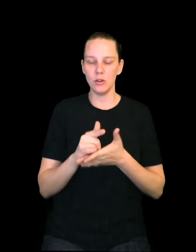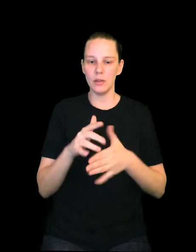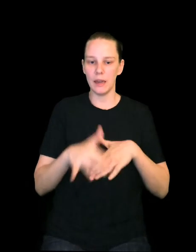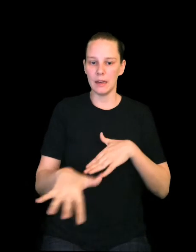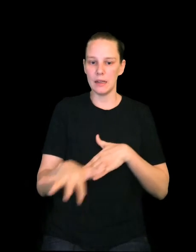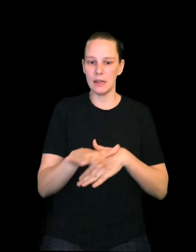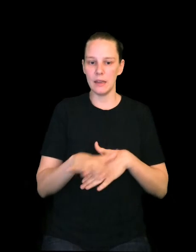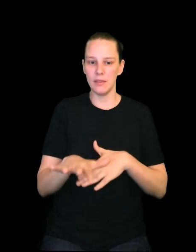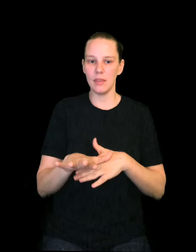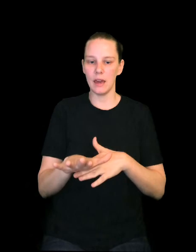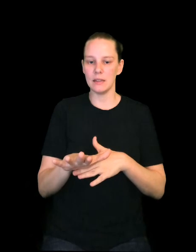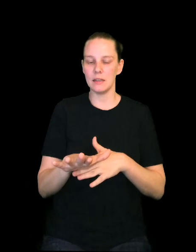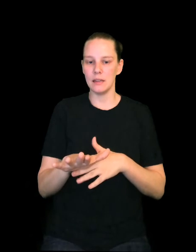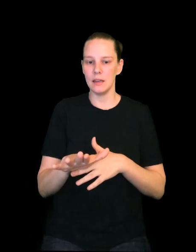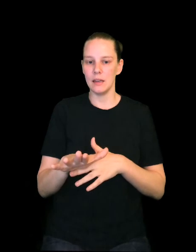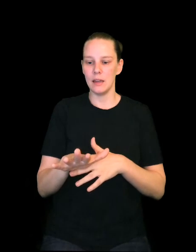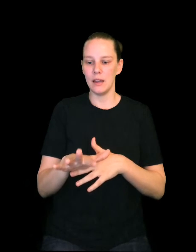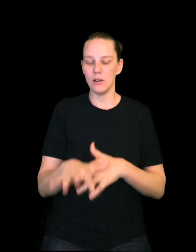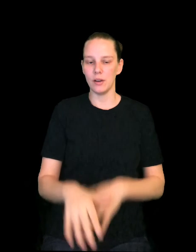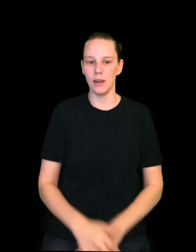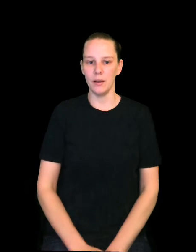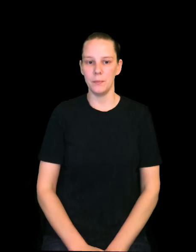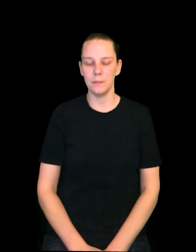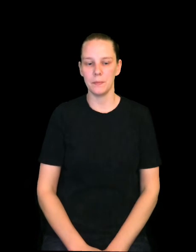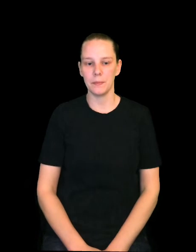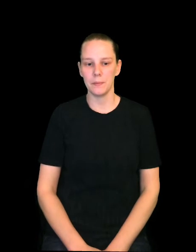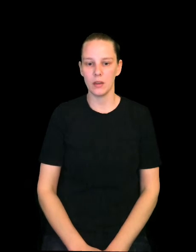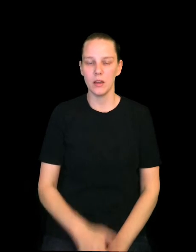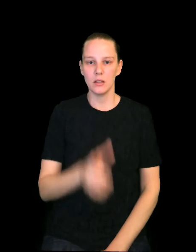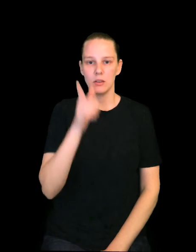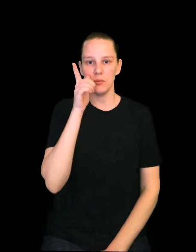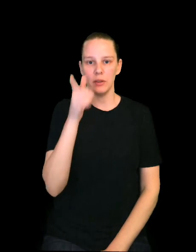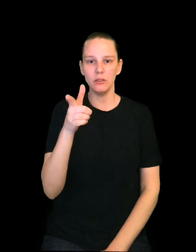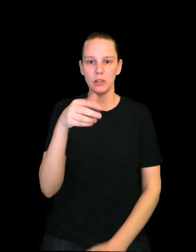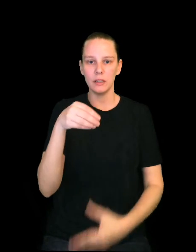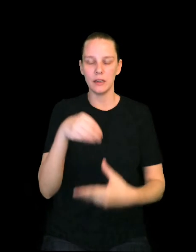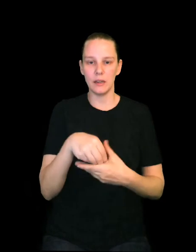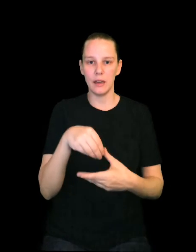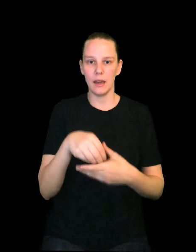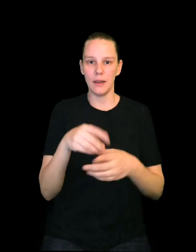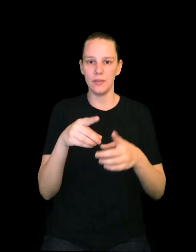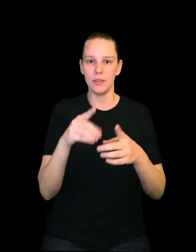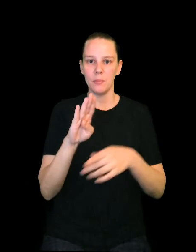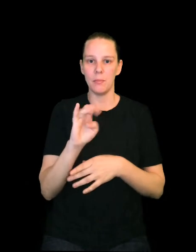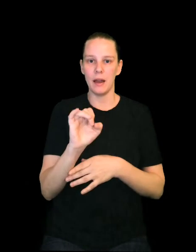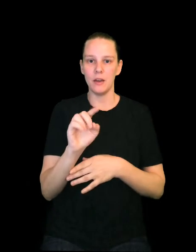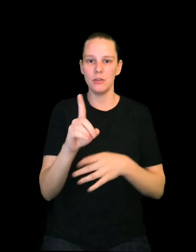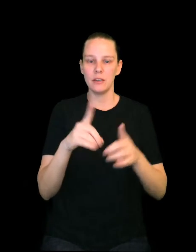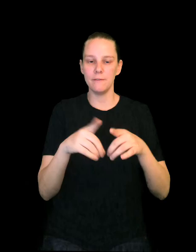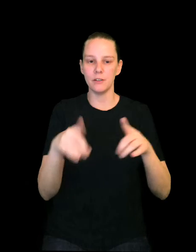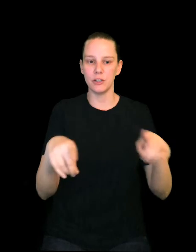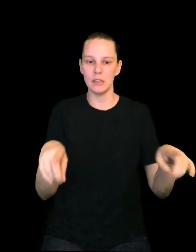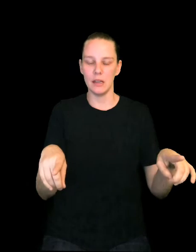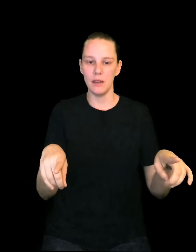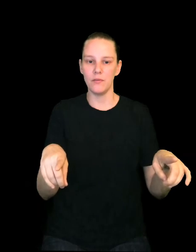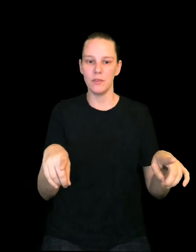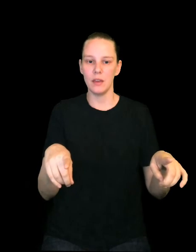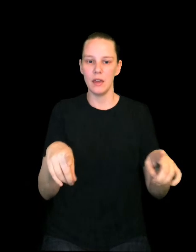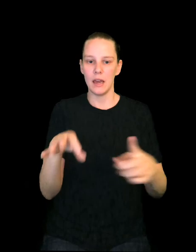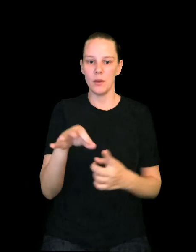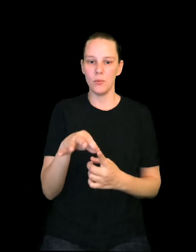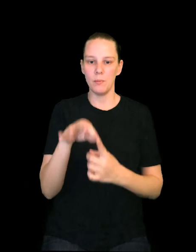are located in that area. So if we look at the